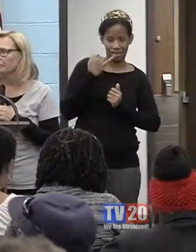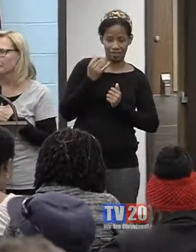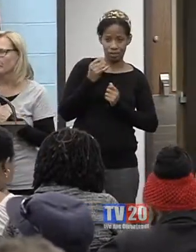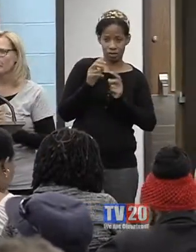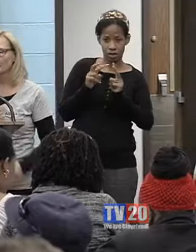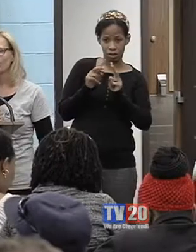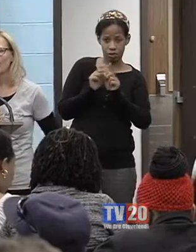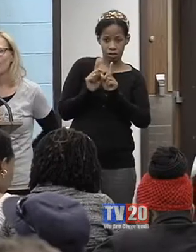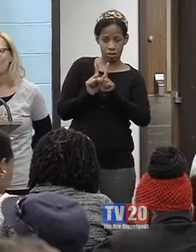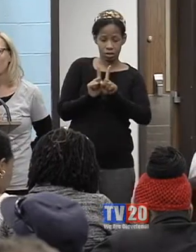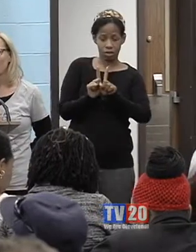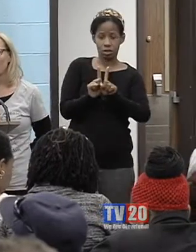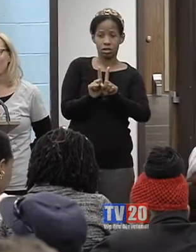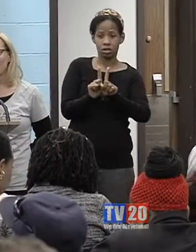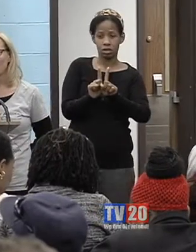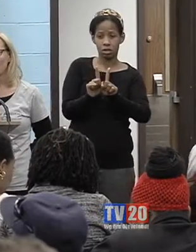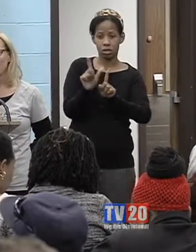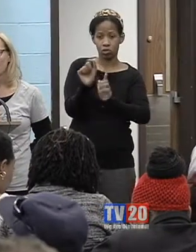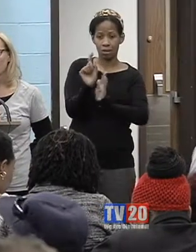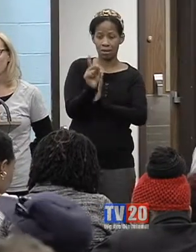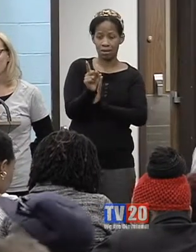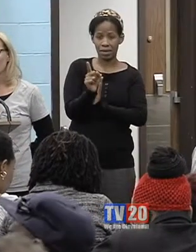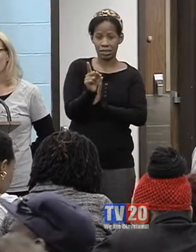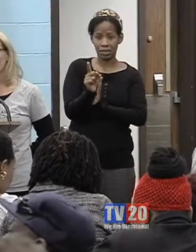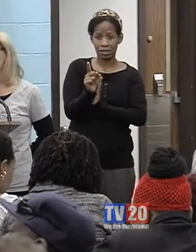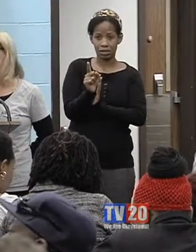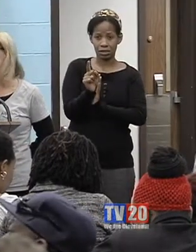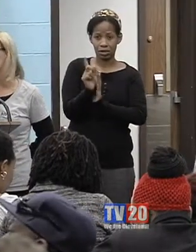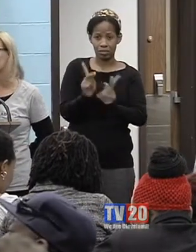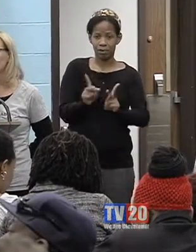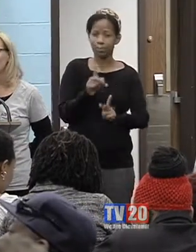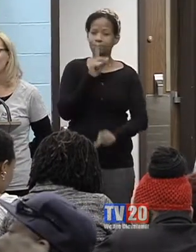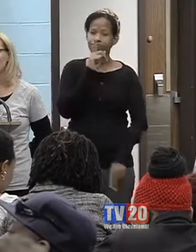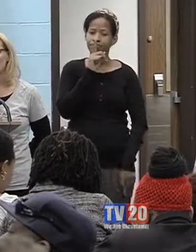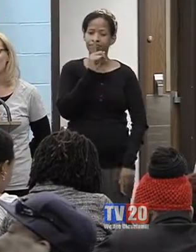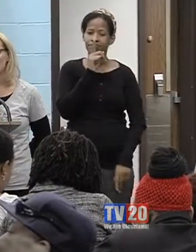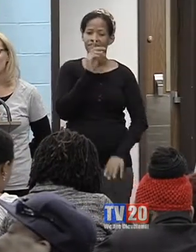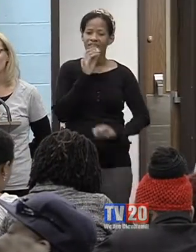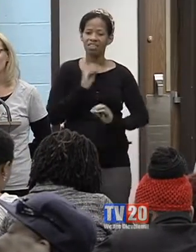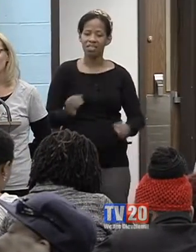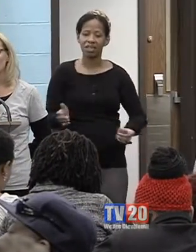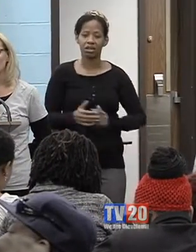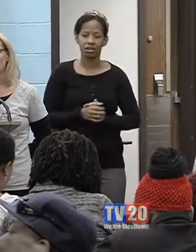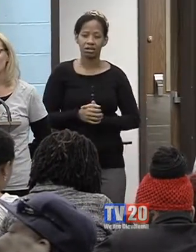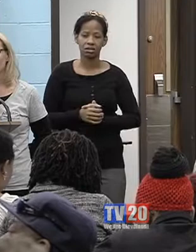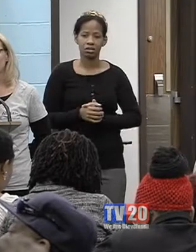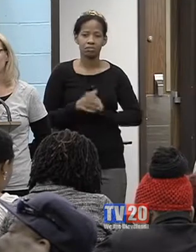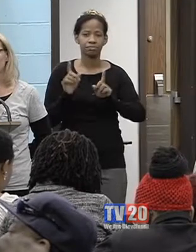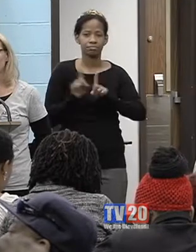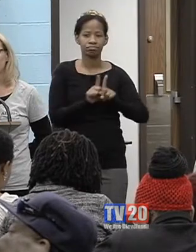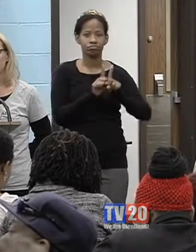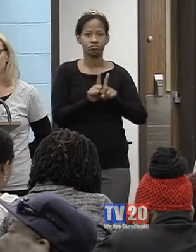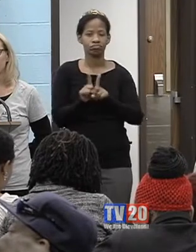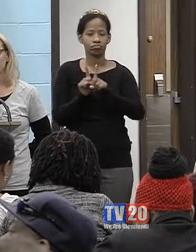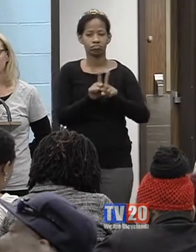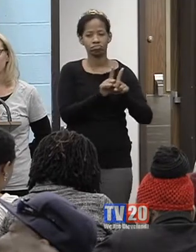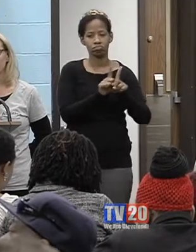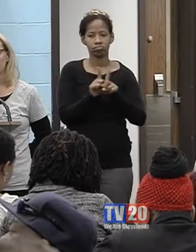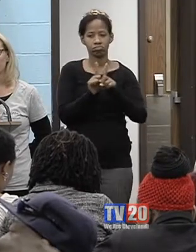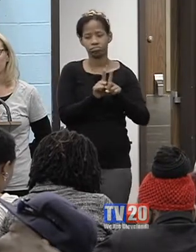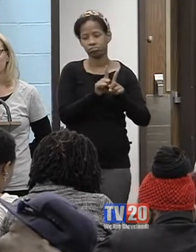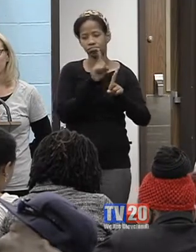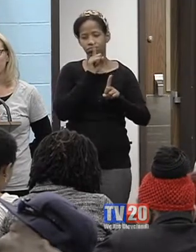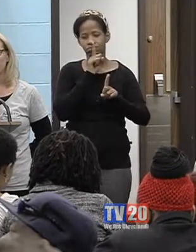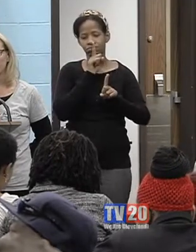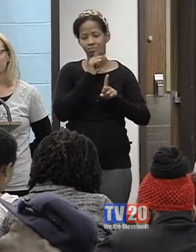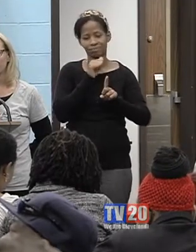paired up with a person for, like, 20 minutes or whatever it is, and they didn't say a thing to you, they nothing at all. They didn't tell you anything,